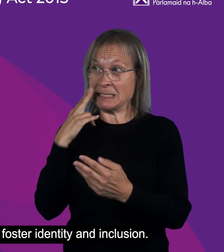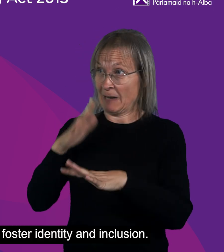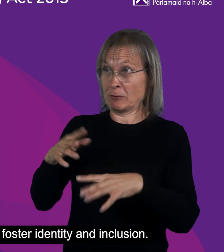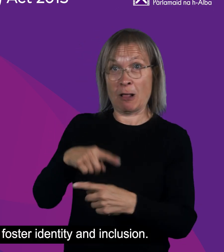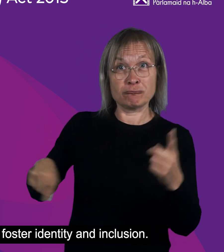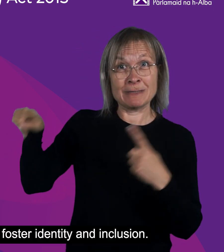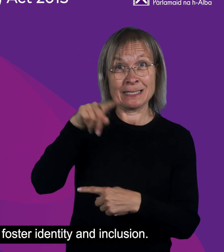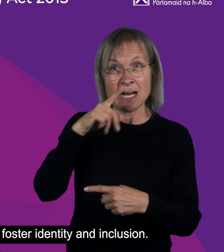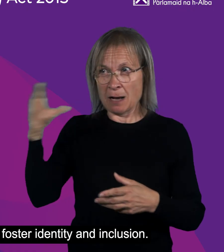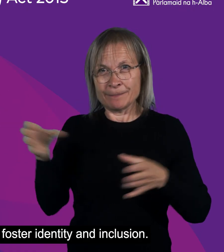and inclusion.